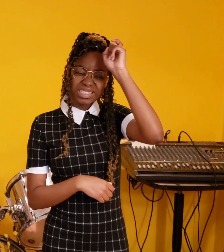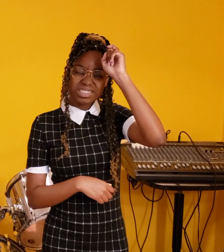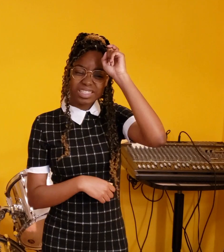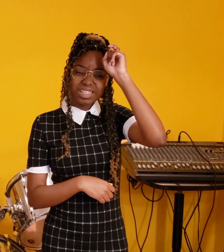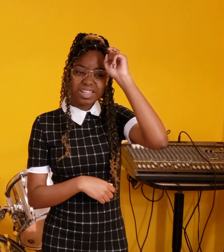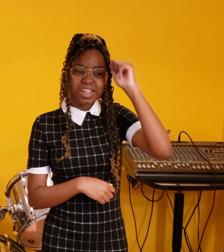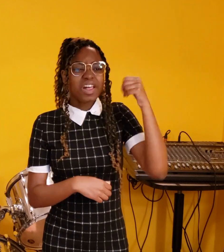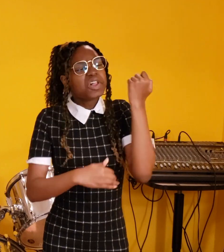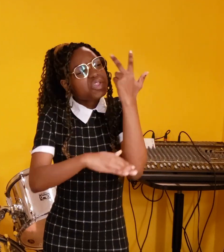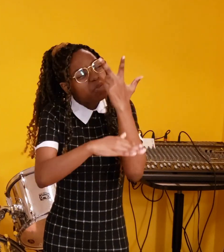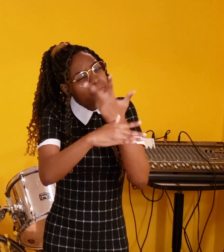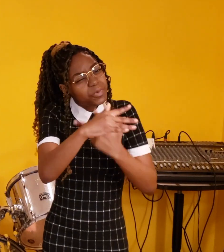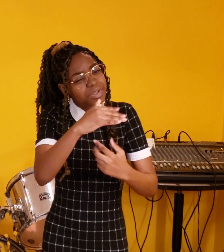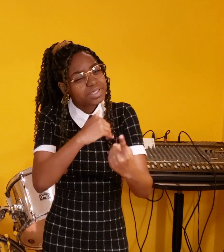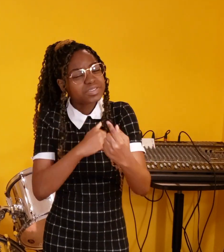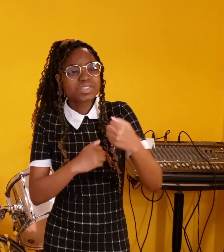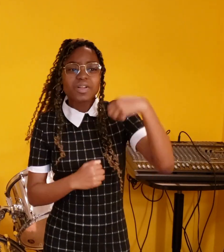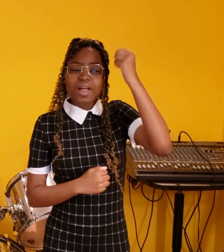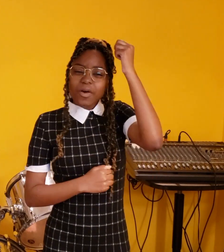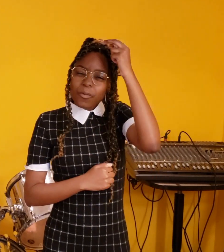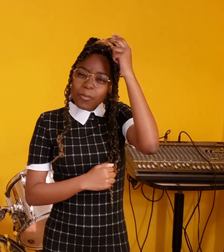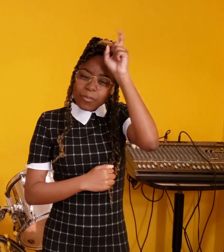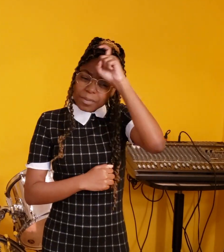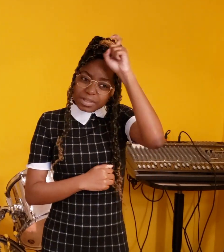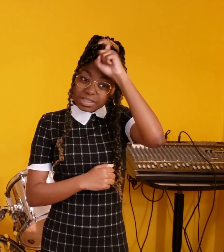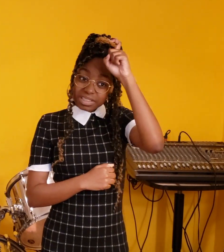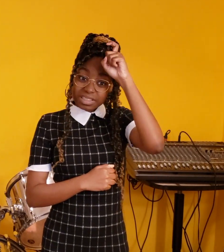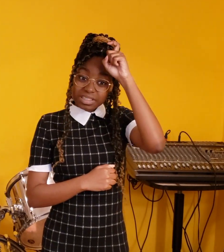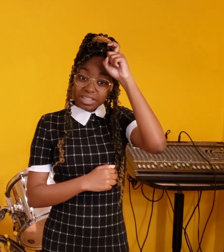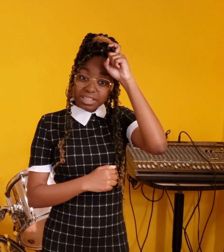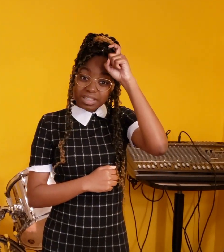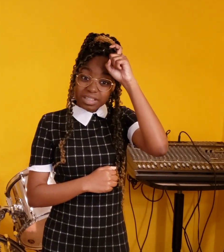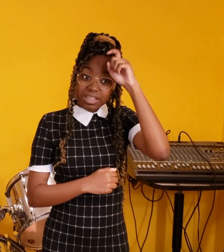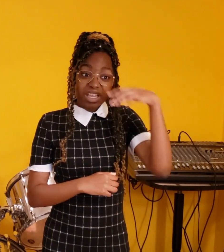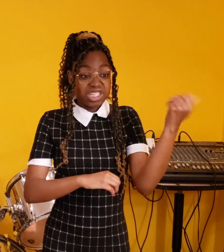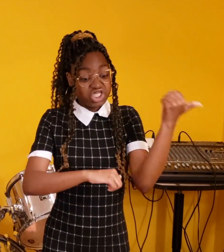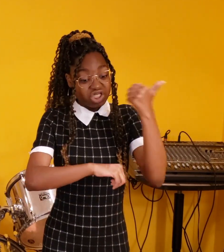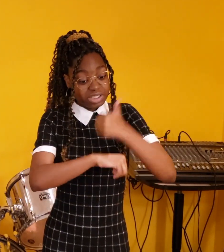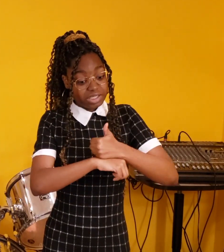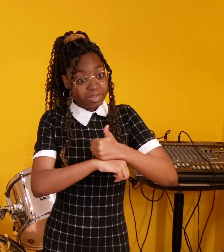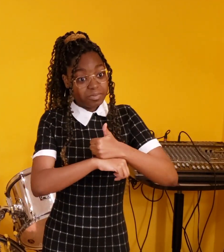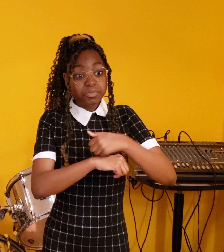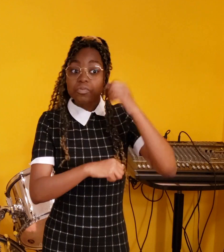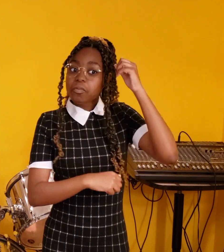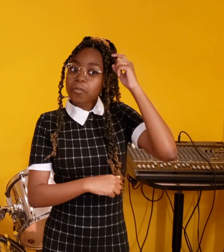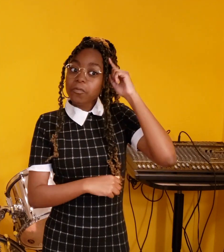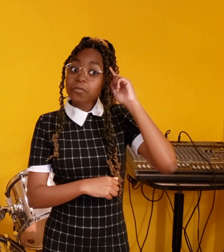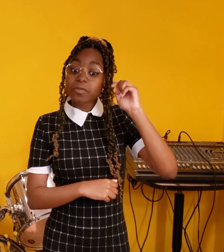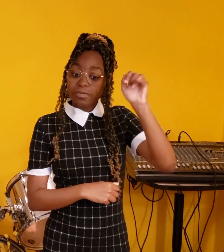The counsel of the Elohim, the Father, the Son, and the Holy Spirit. It stands forever.